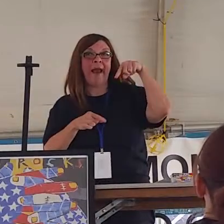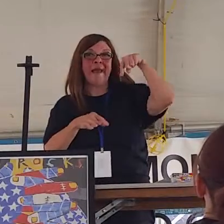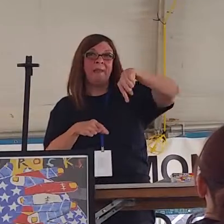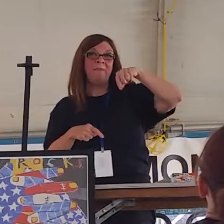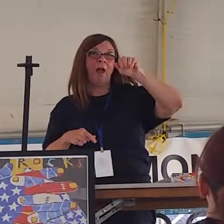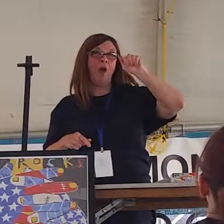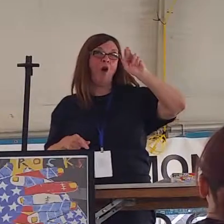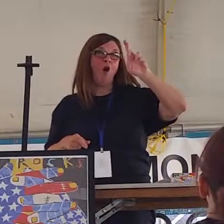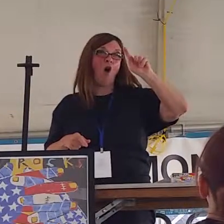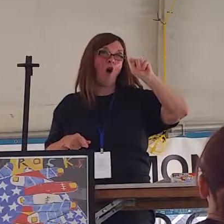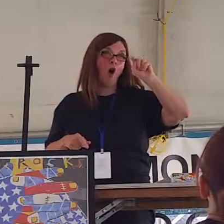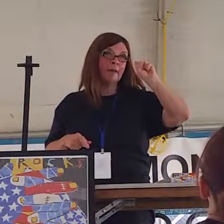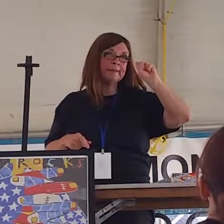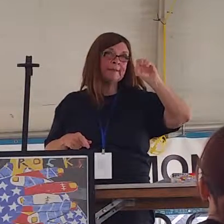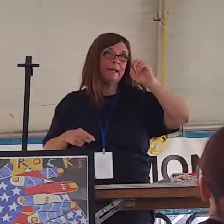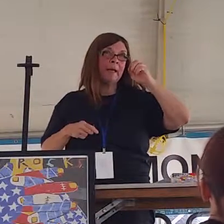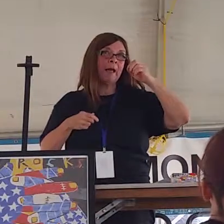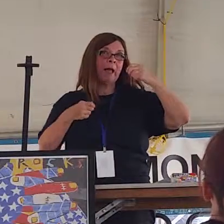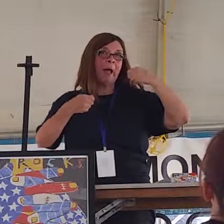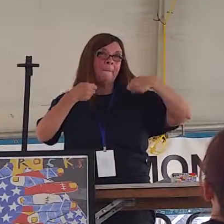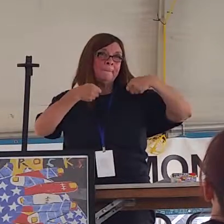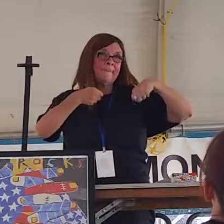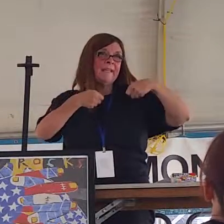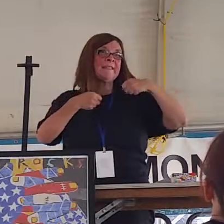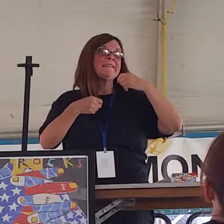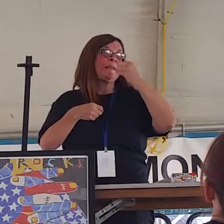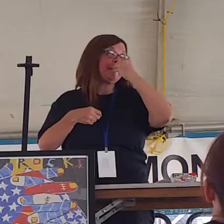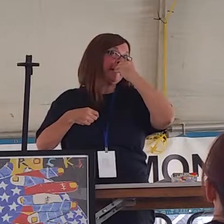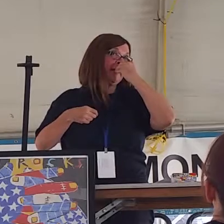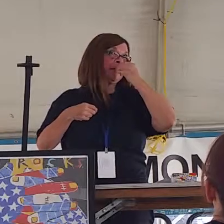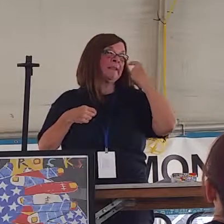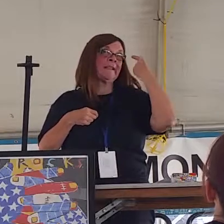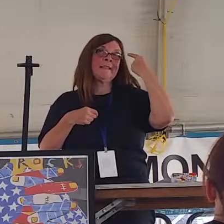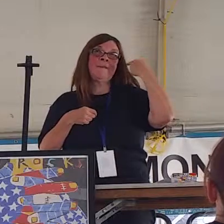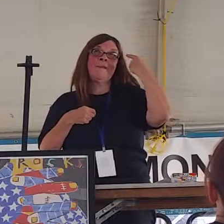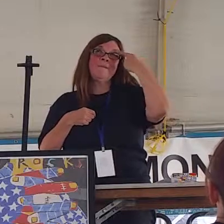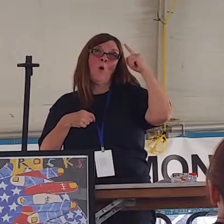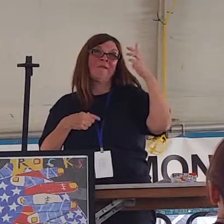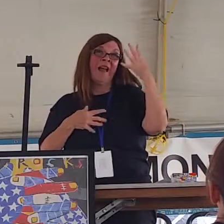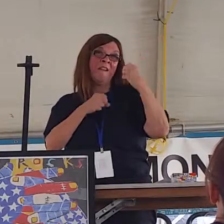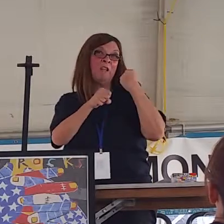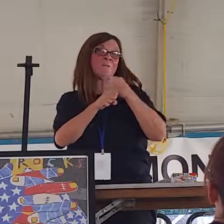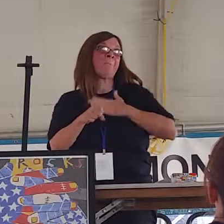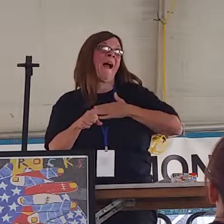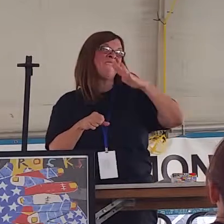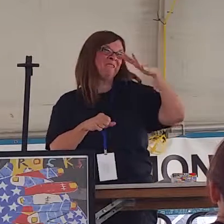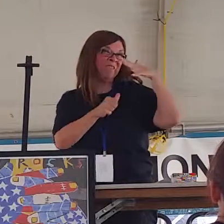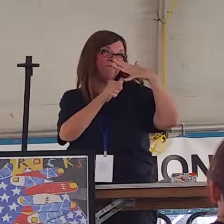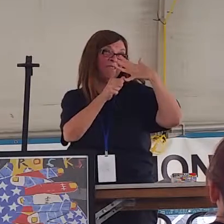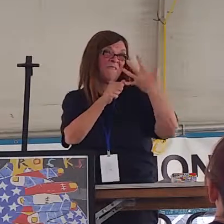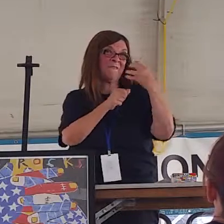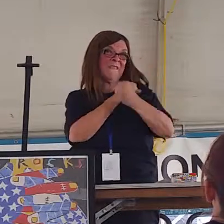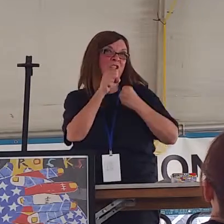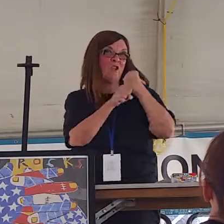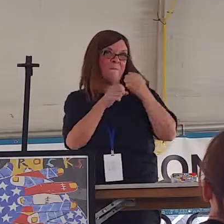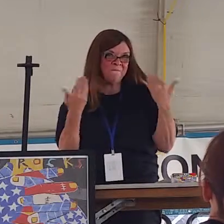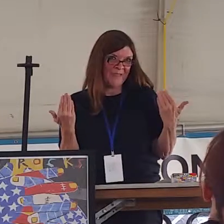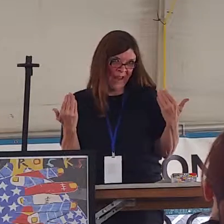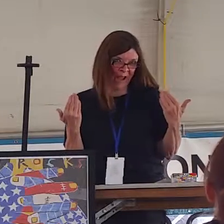So I've been here at the art fair, Arts Beats and Meets, for 5 years now. This is my